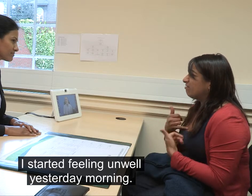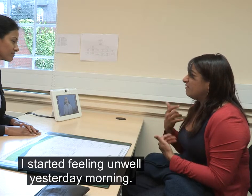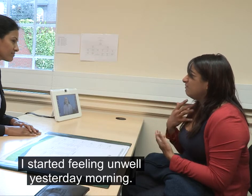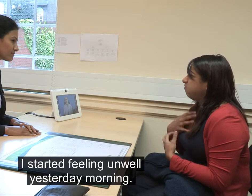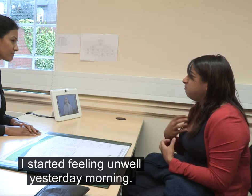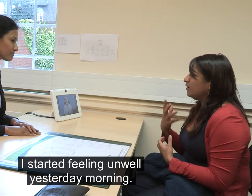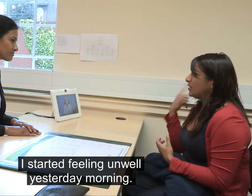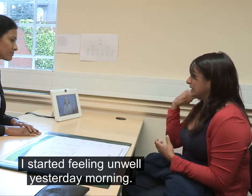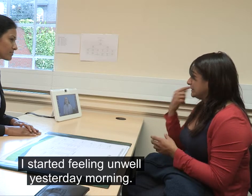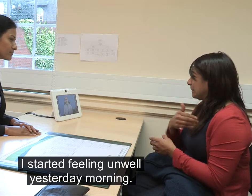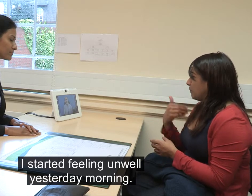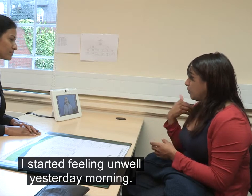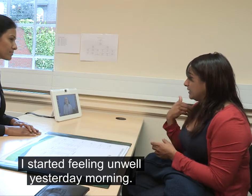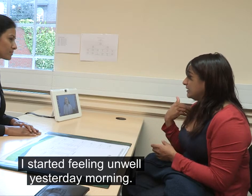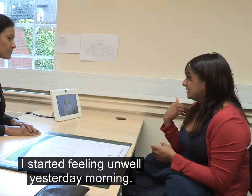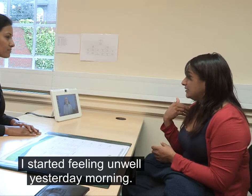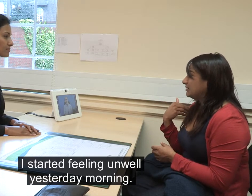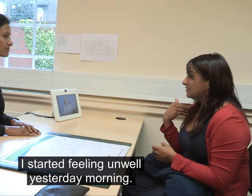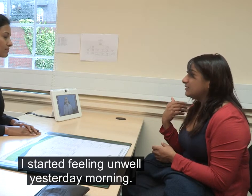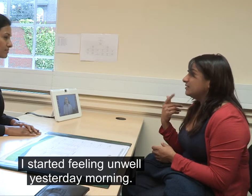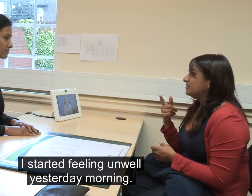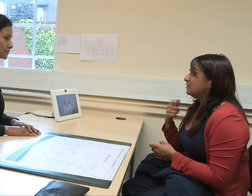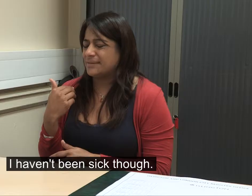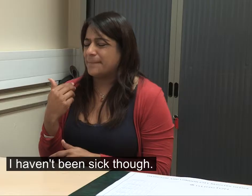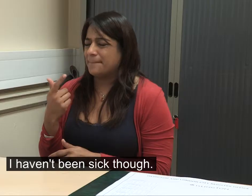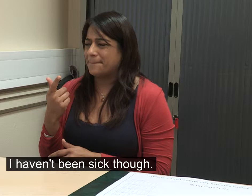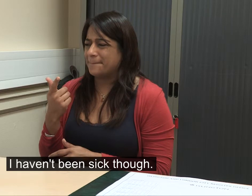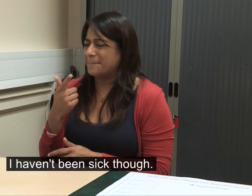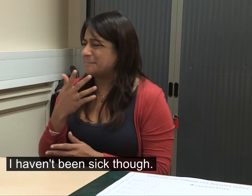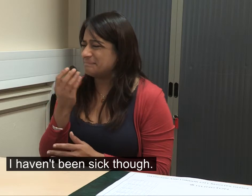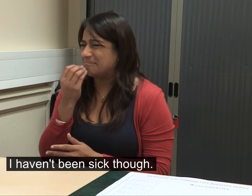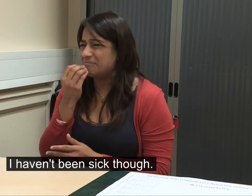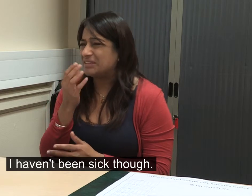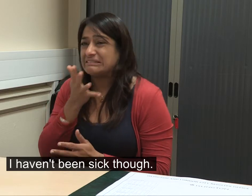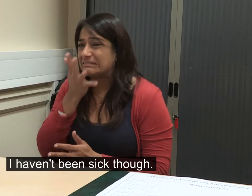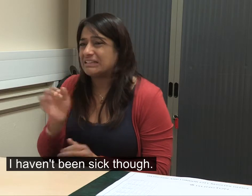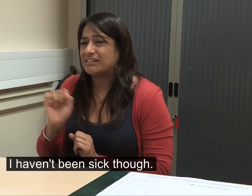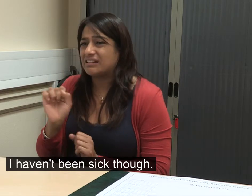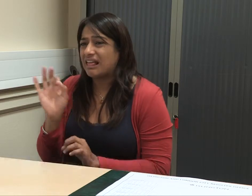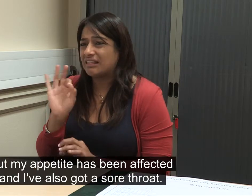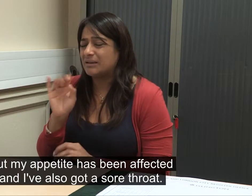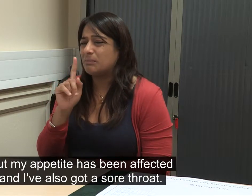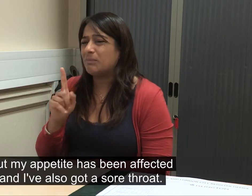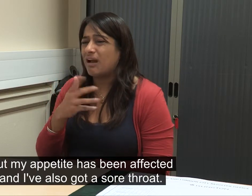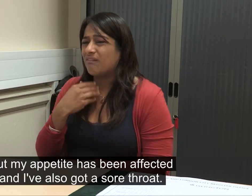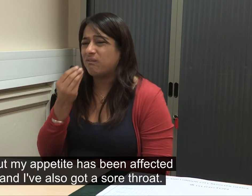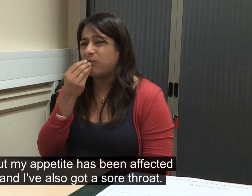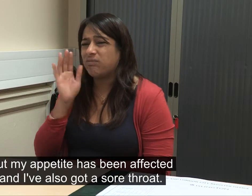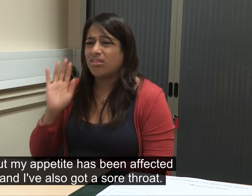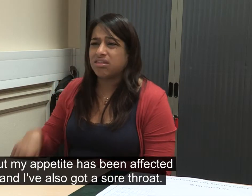I started feeling unwell yesterday morning. I haven't been sick though. But, you